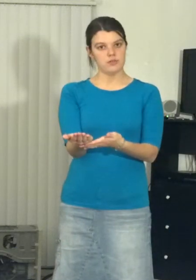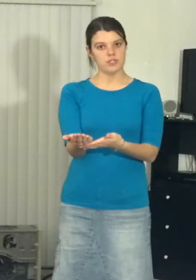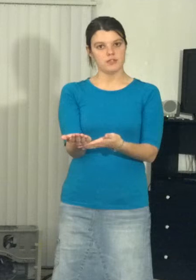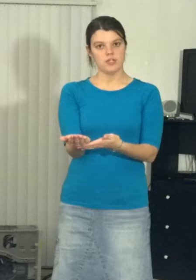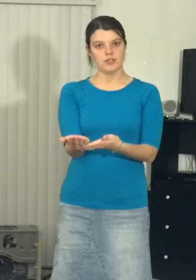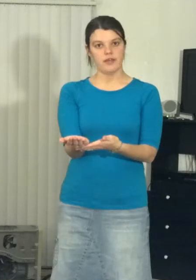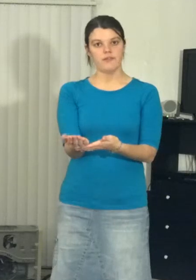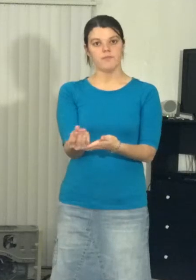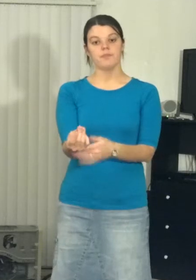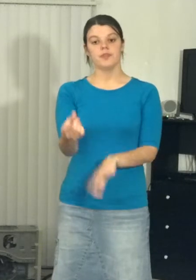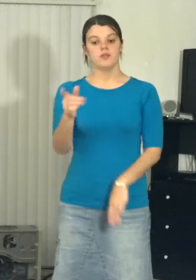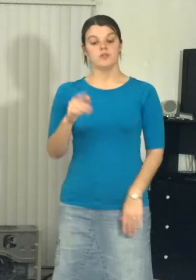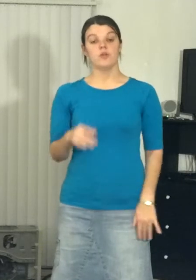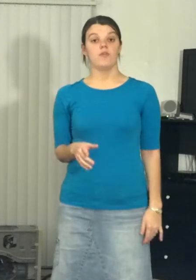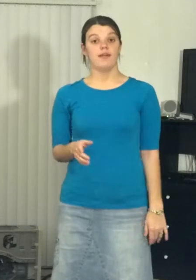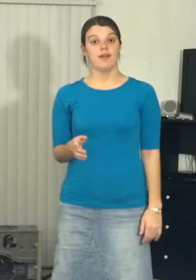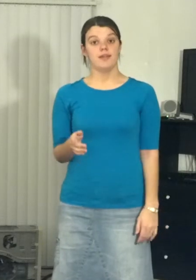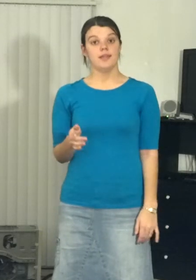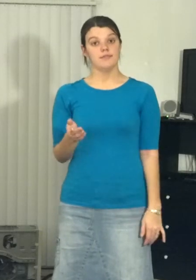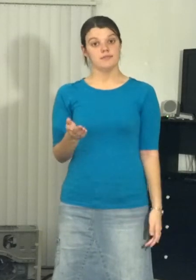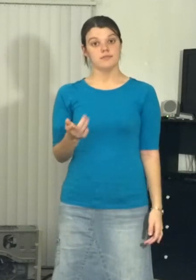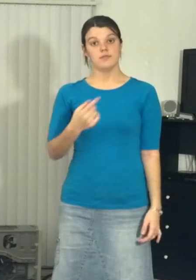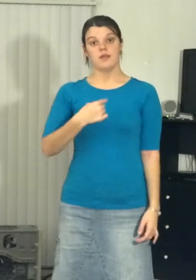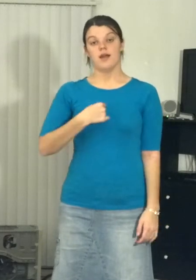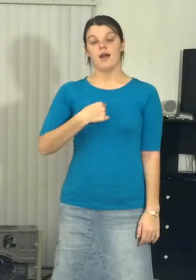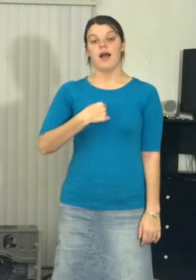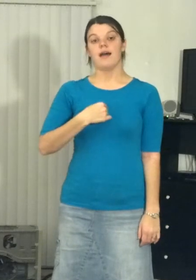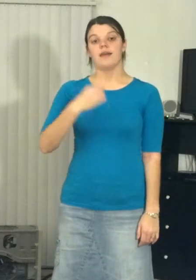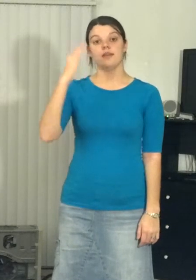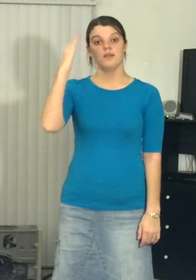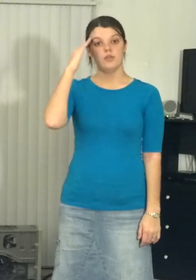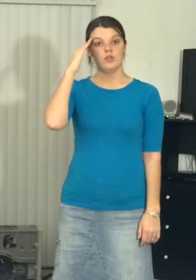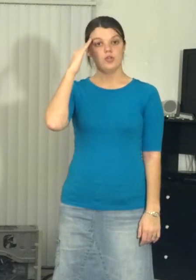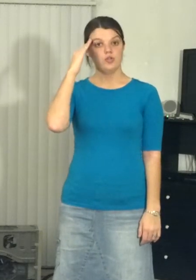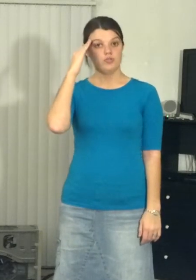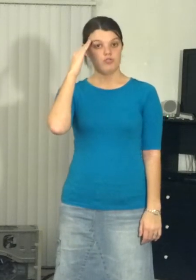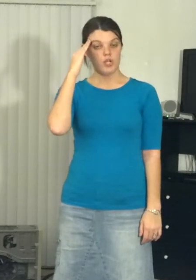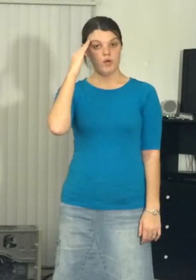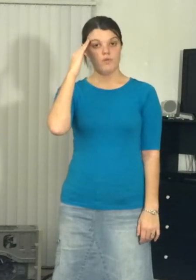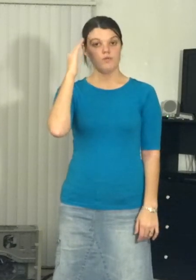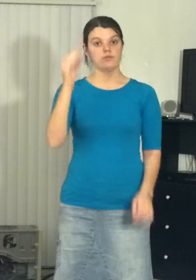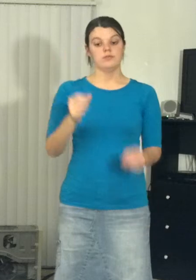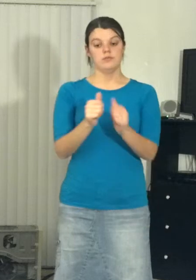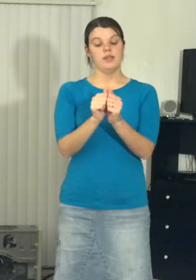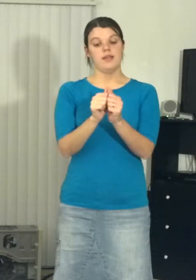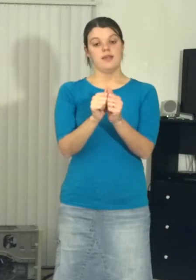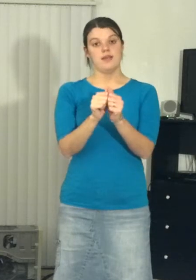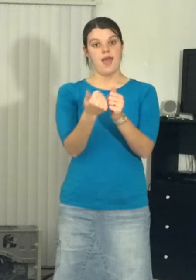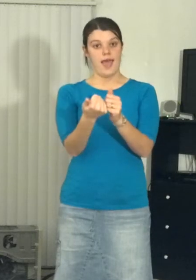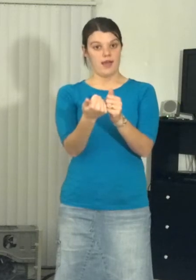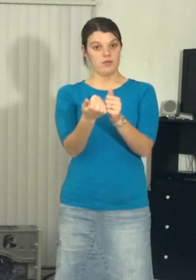floor is good enough. So we'll go over that line again. I know how